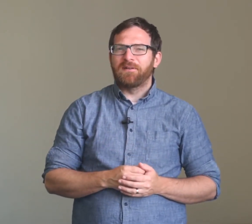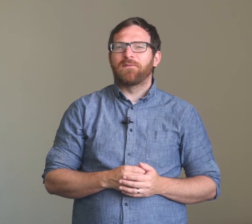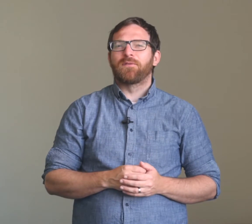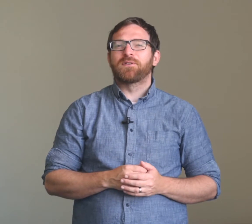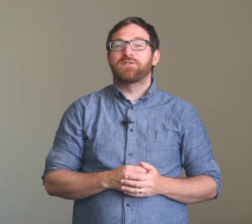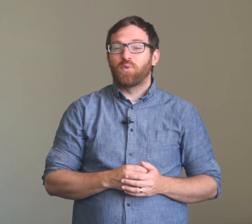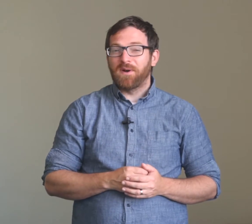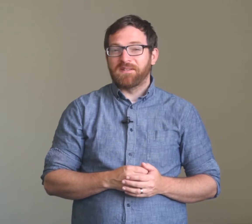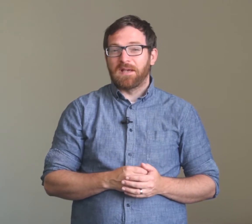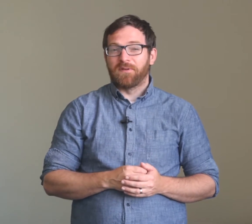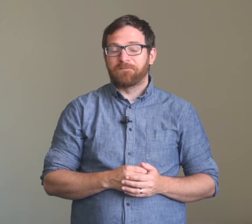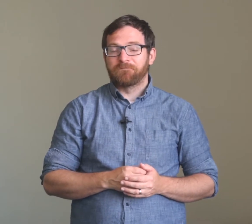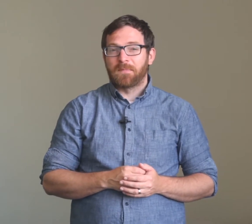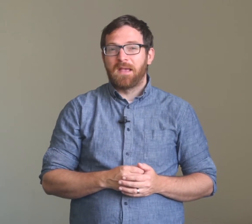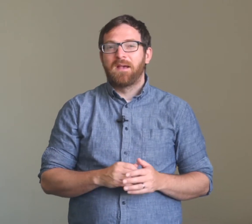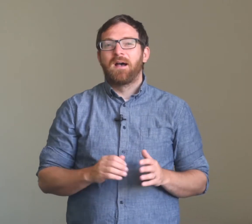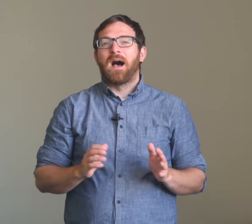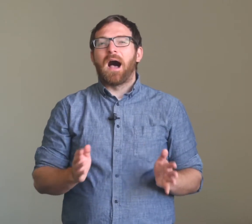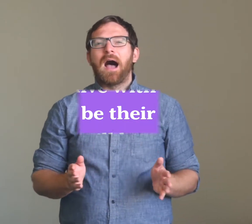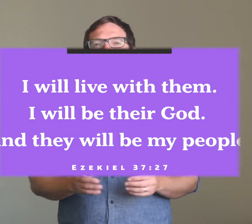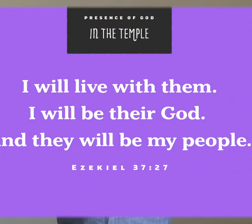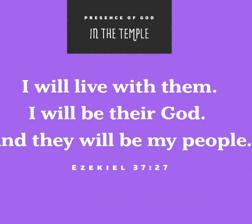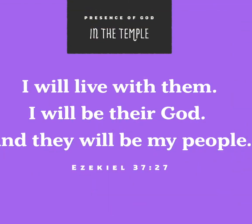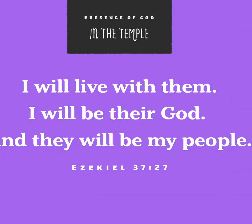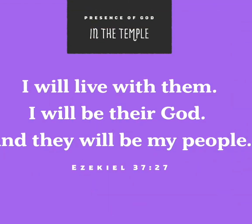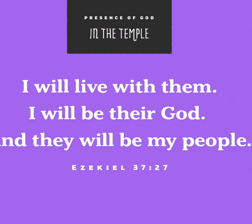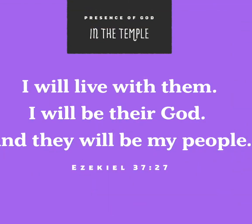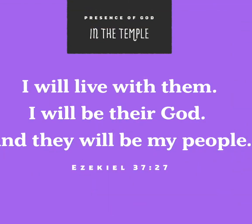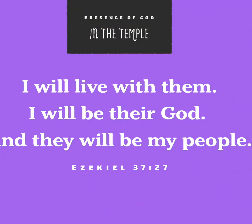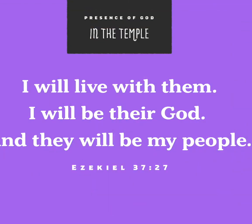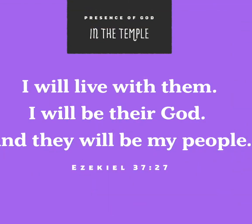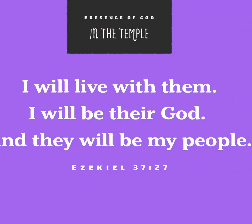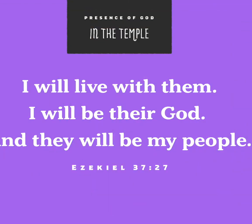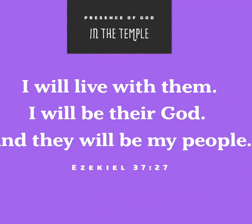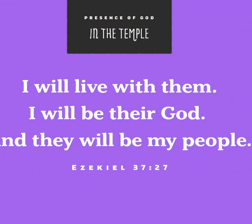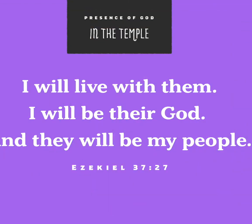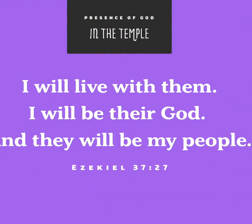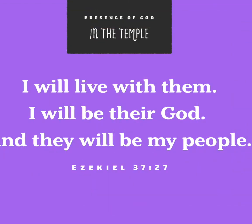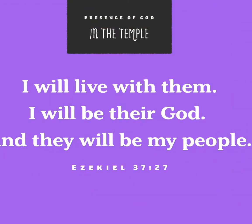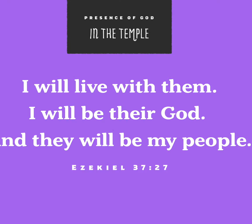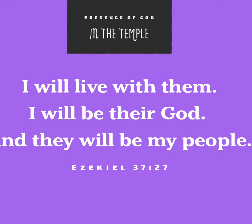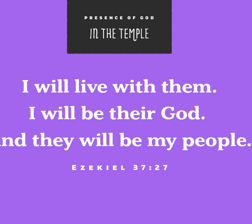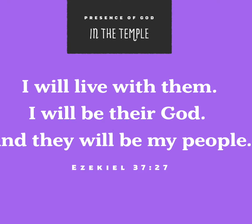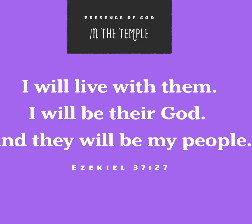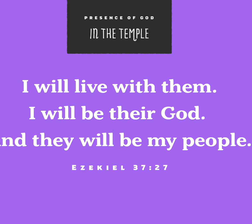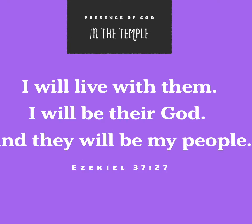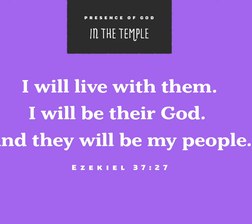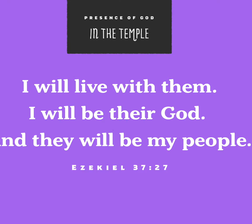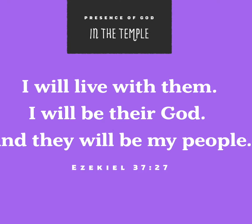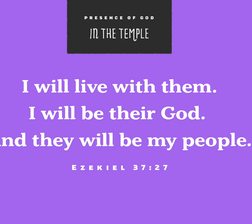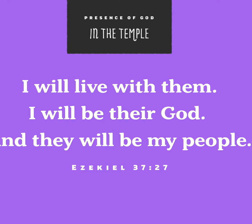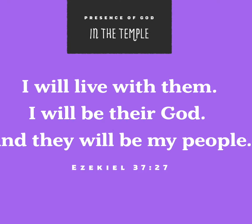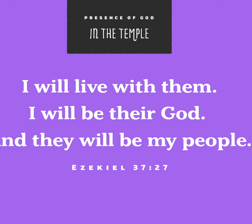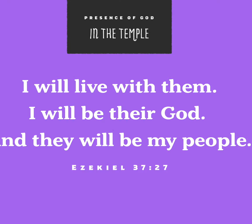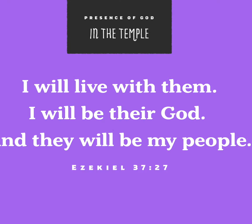verse 27. I will live with them. I will be their God and they will